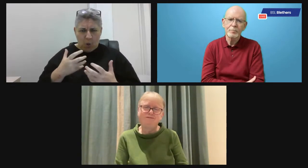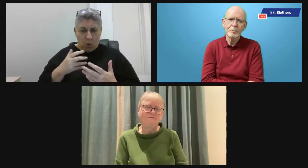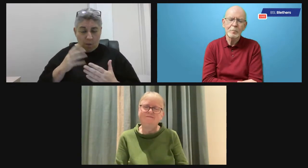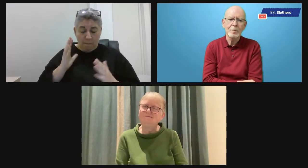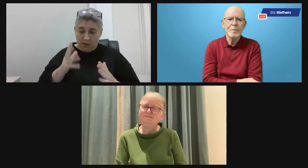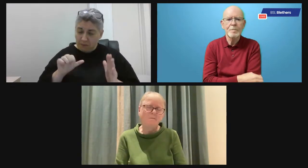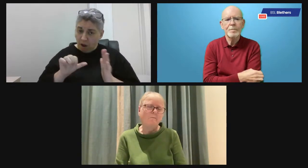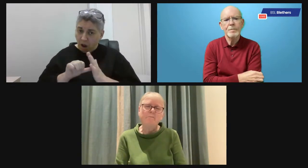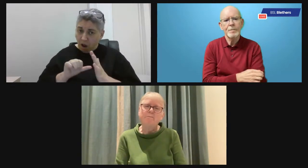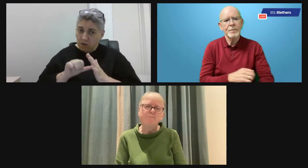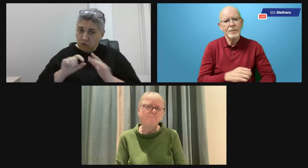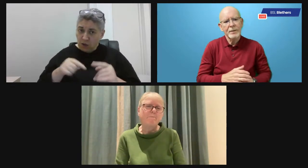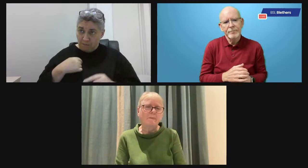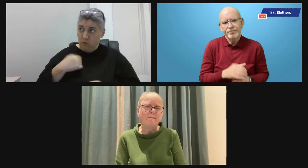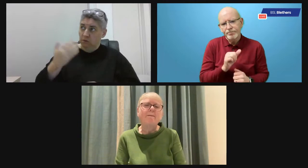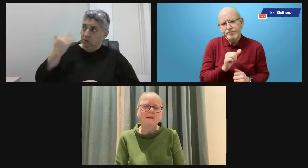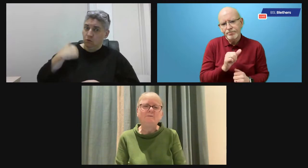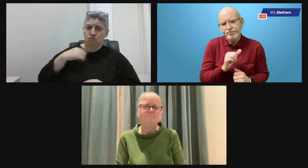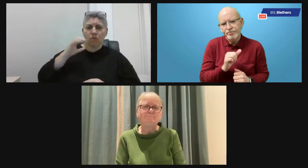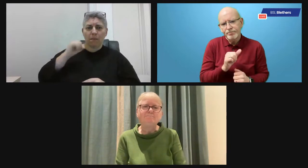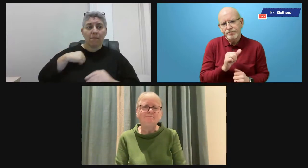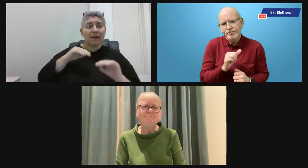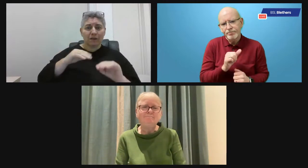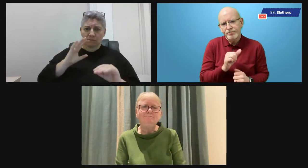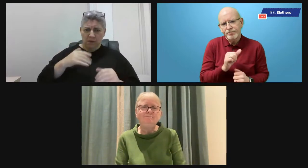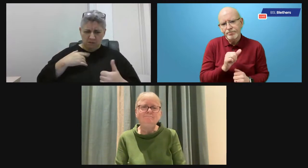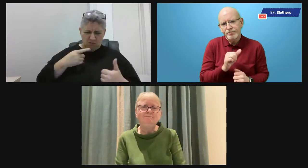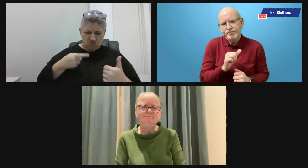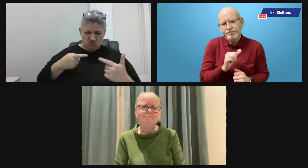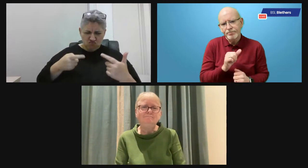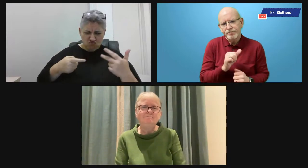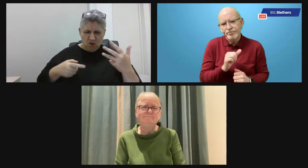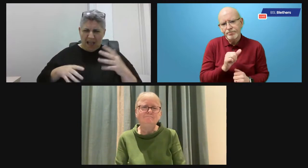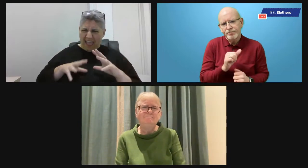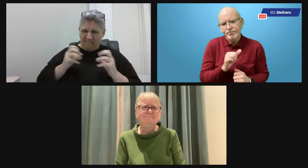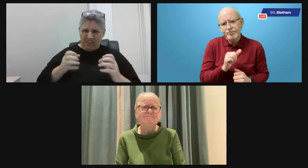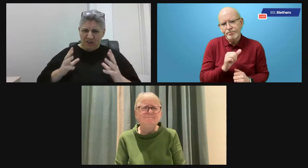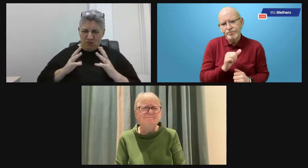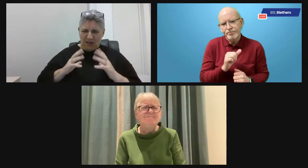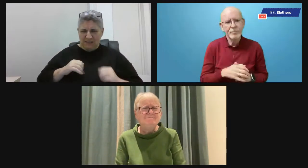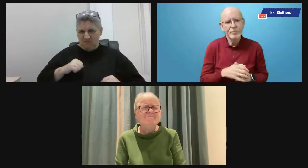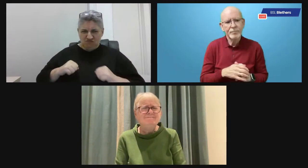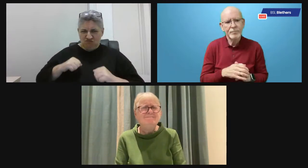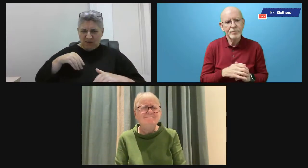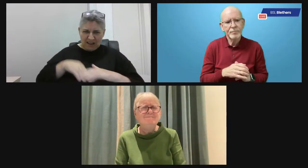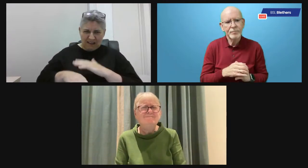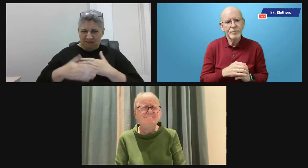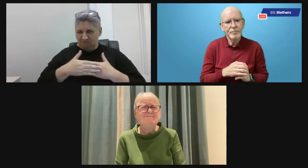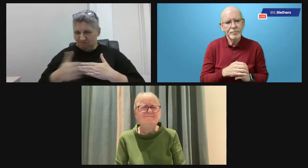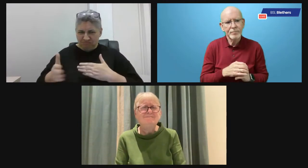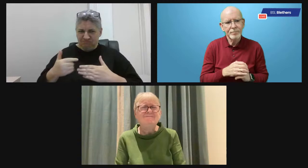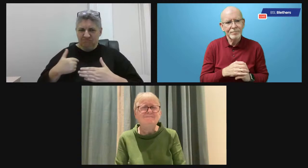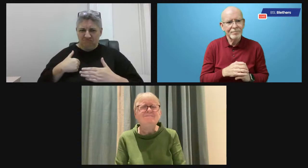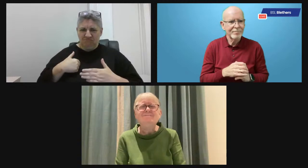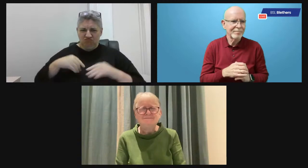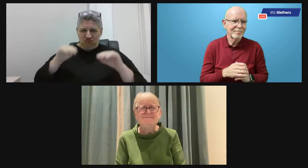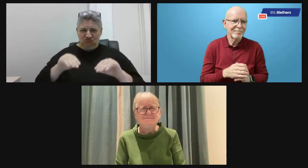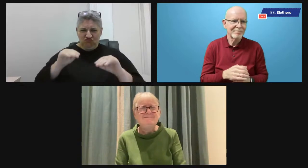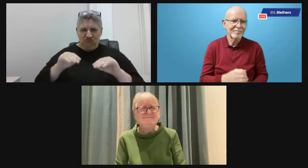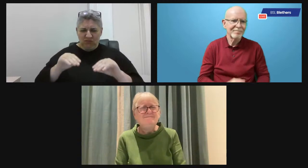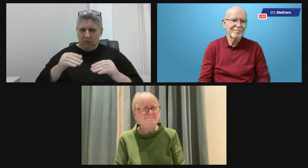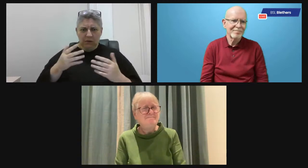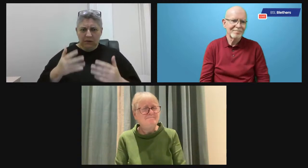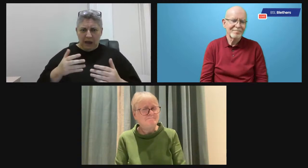and far between. They're very thin on the ground. Because I know that when I started to teach, it was amazing. There